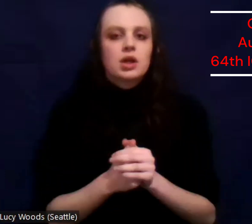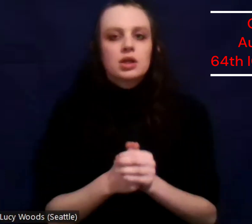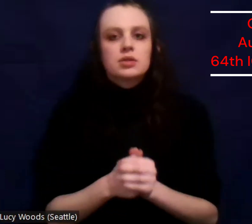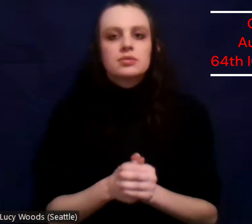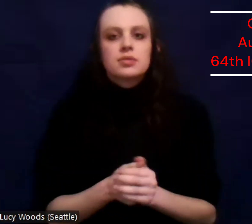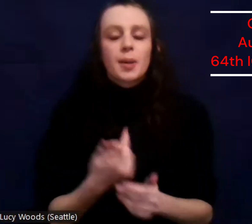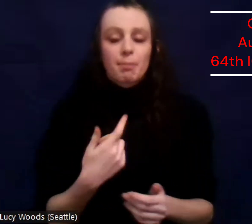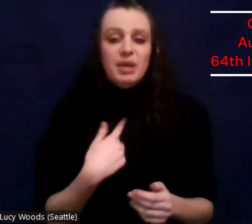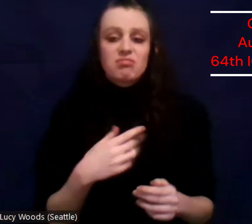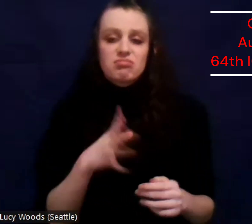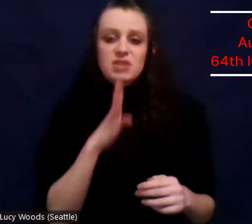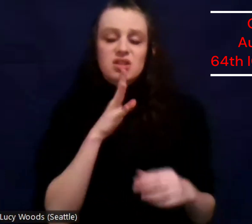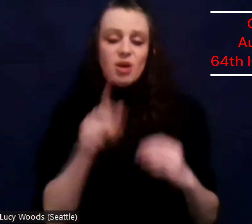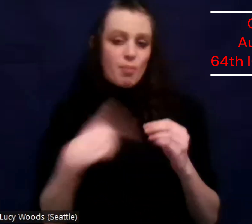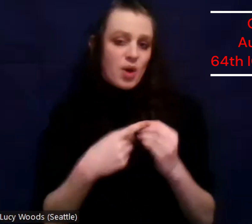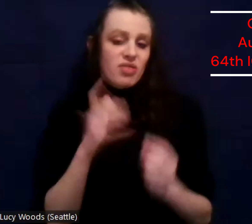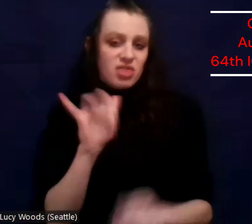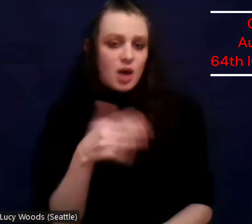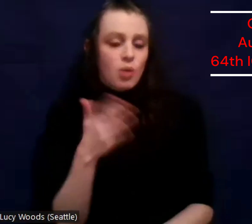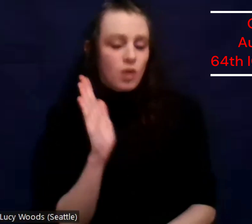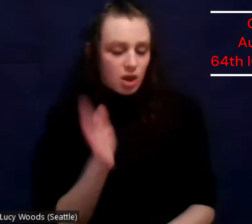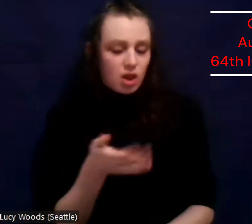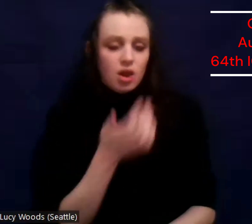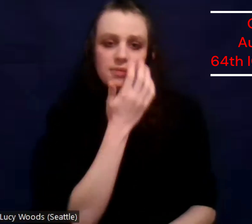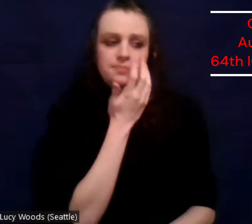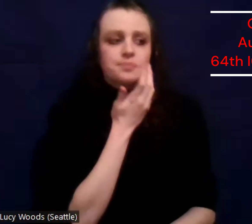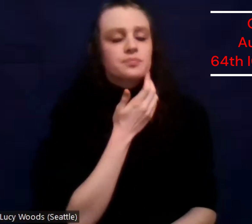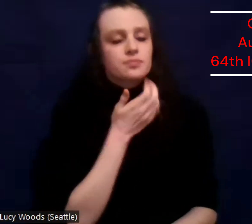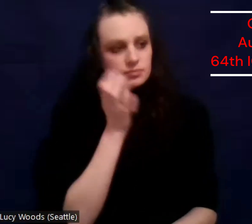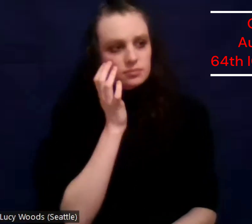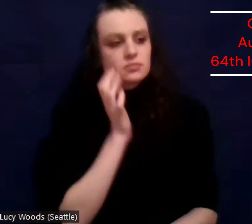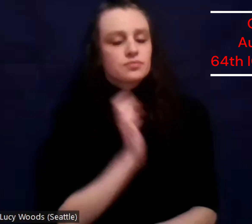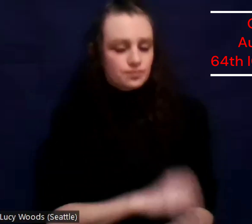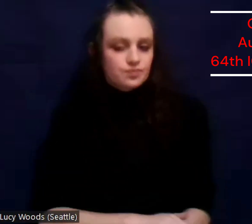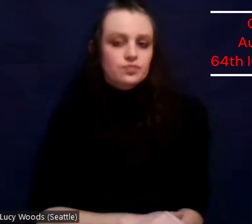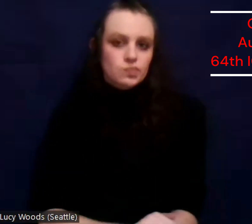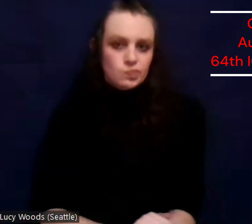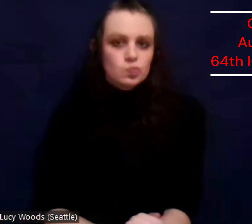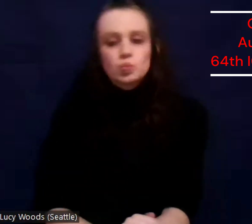speak to that a little bit. Um, you know,